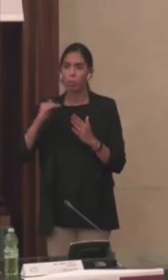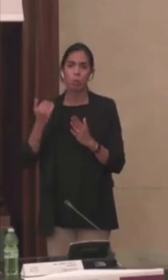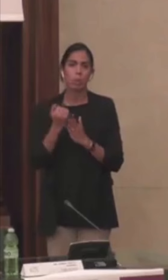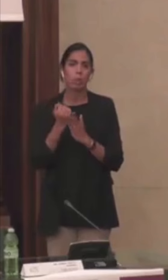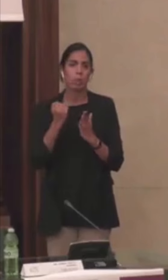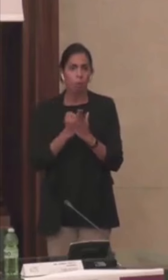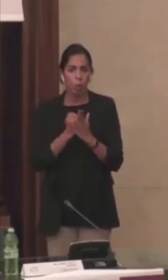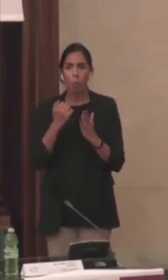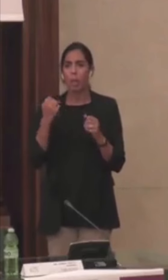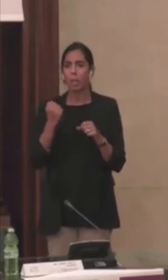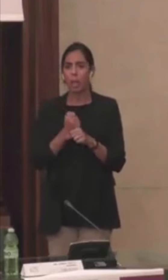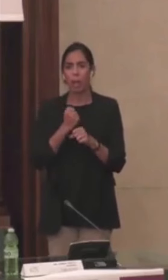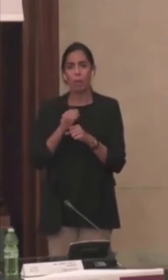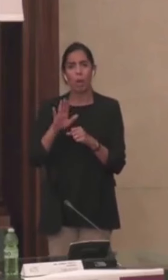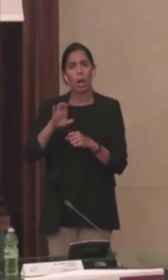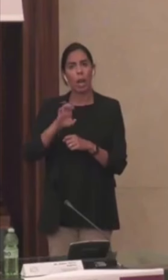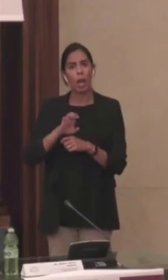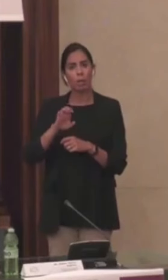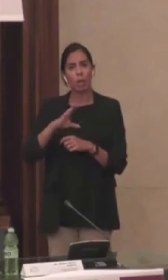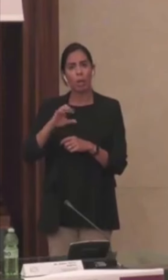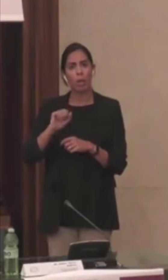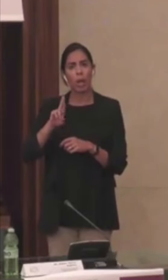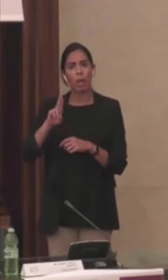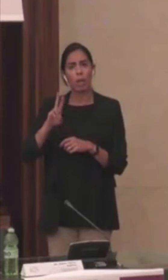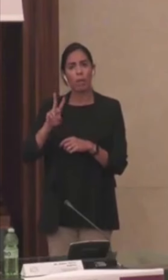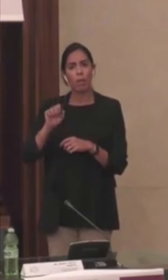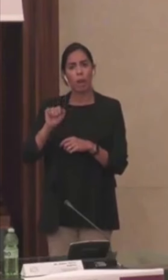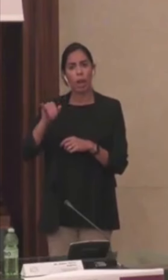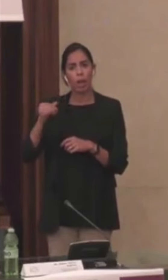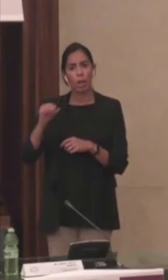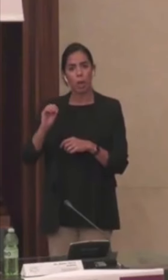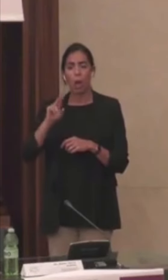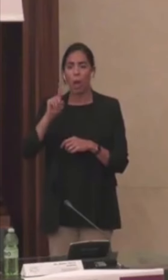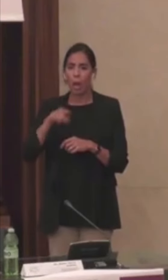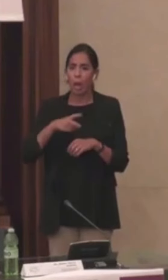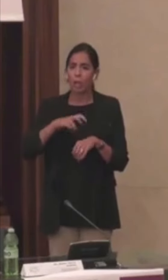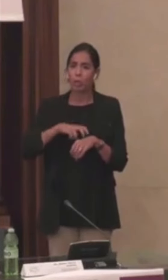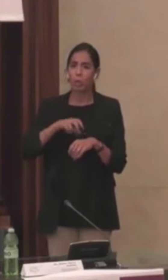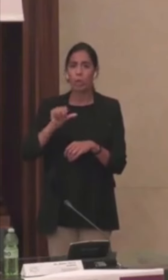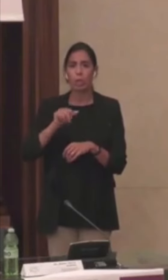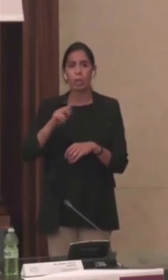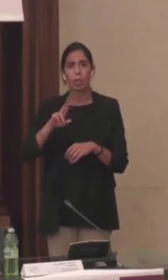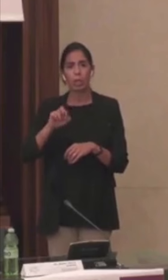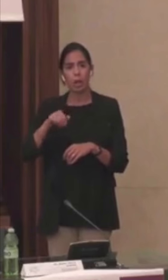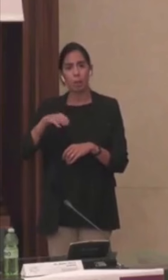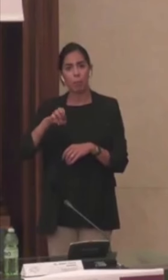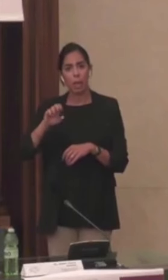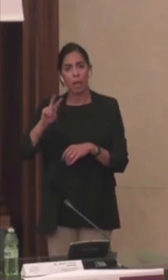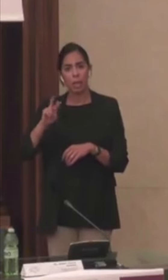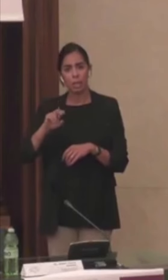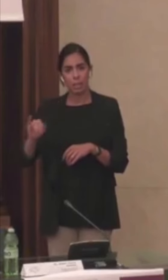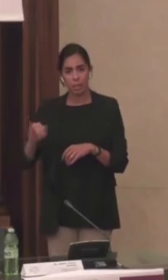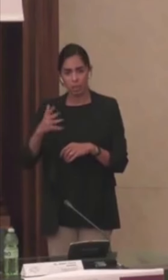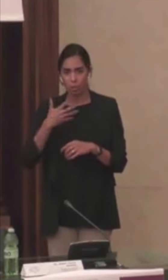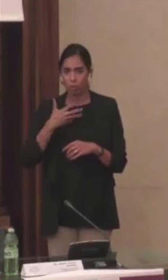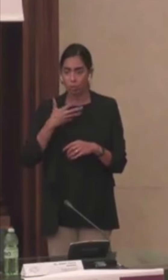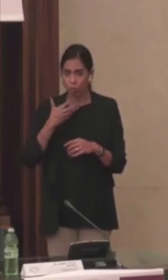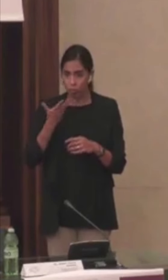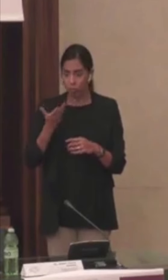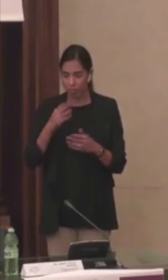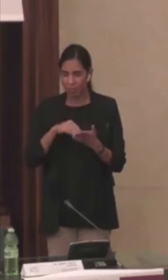Dr. Stramezzi. I'm not sure if he's here yet. Oh, yes, and Dr. Stramezzi.